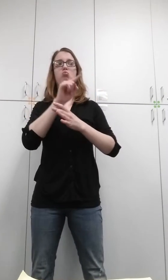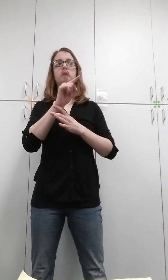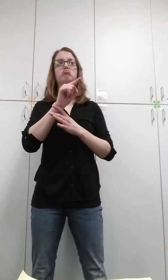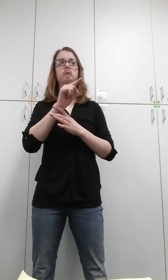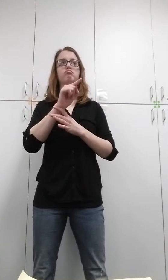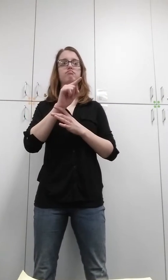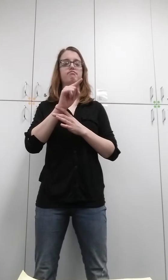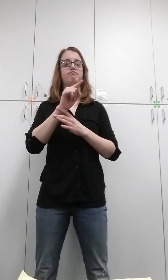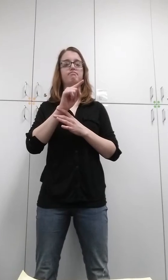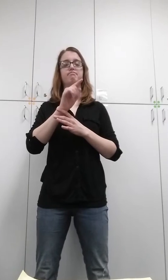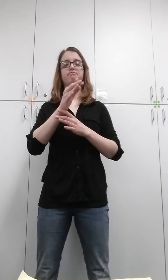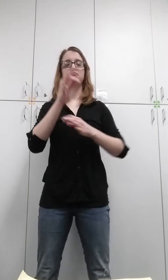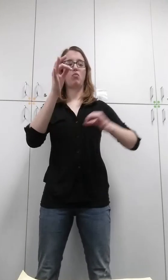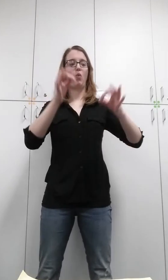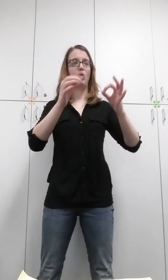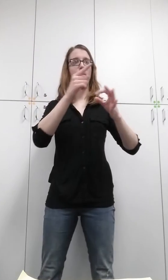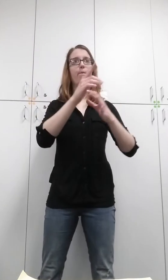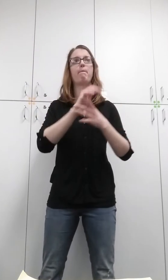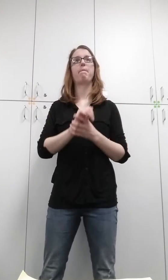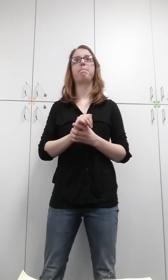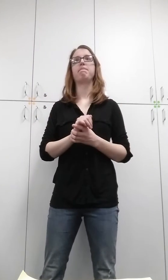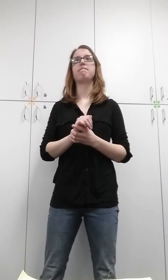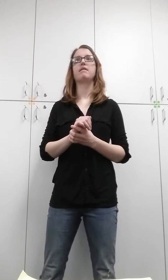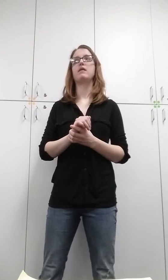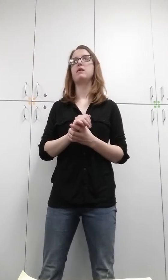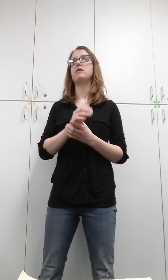what weapon did you use to kill Brenna?